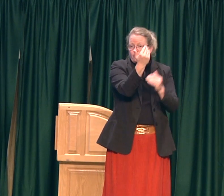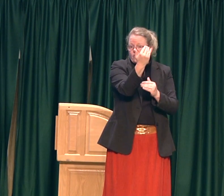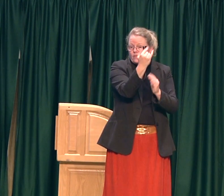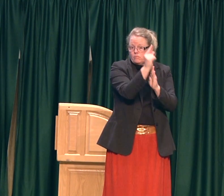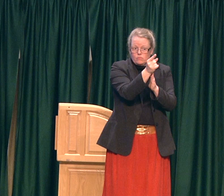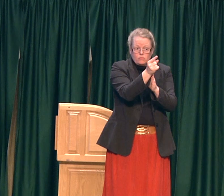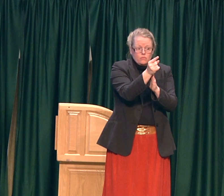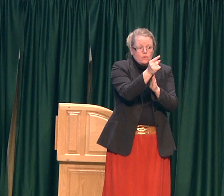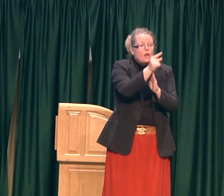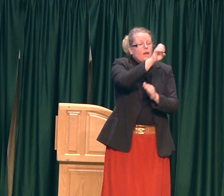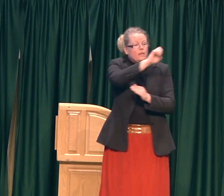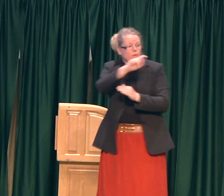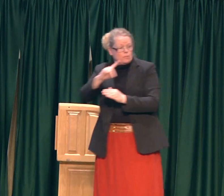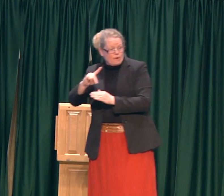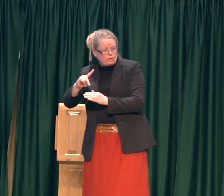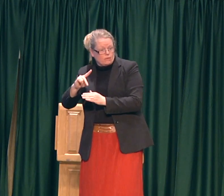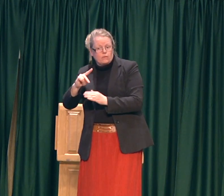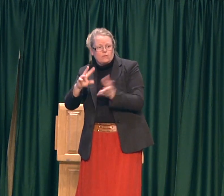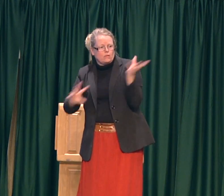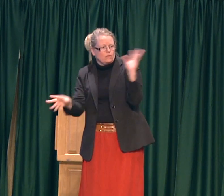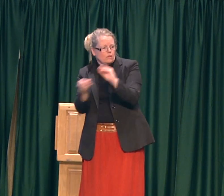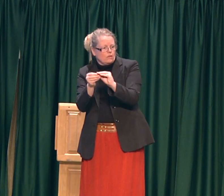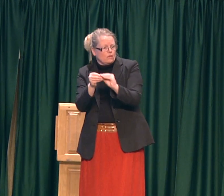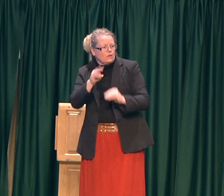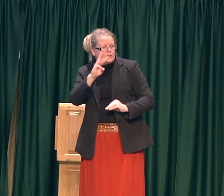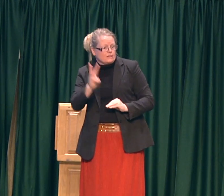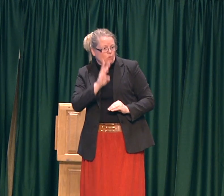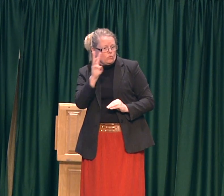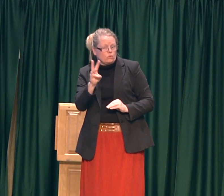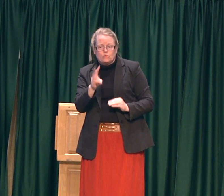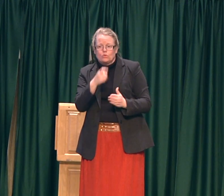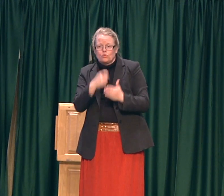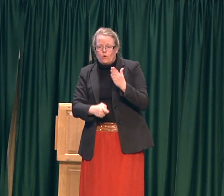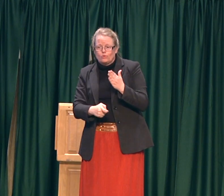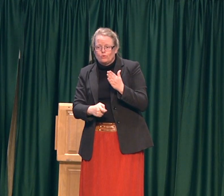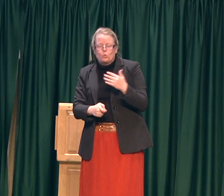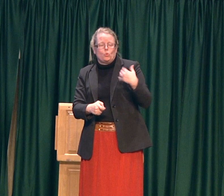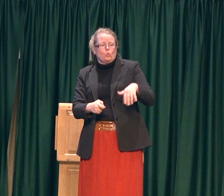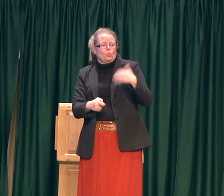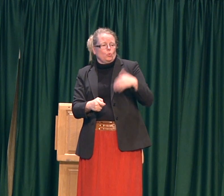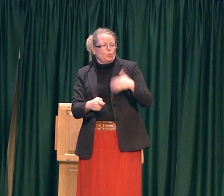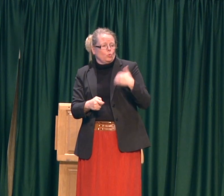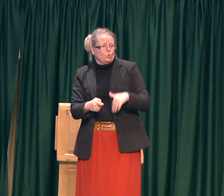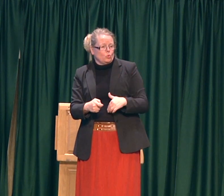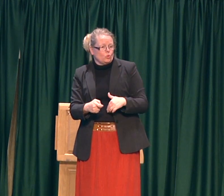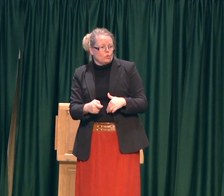2.5 hours to interpret for 15 minutes and then travel back 2.5 hours is going to result in a 6-hour charge for